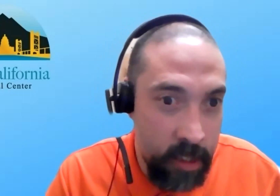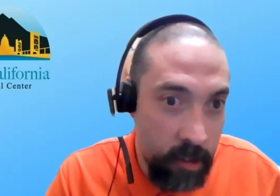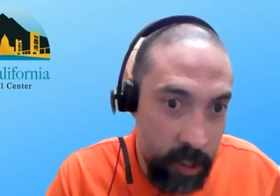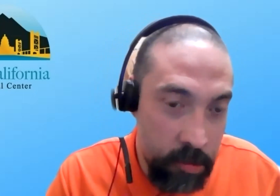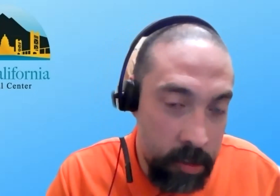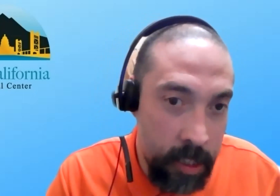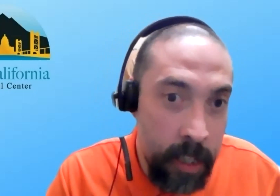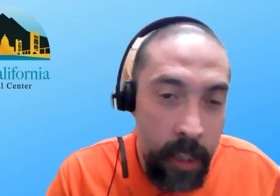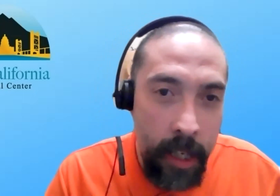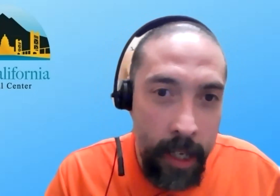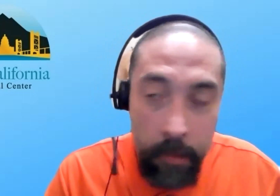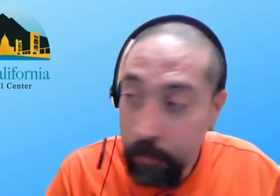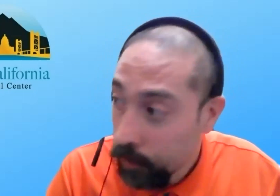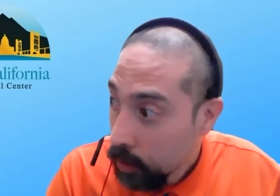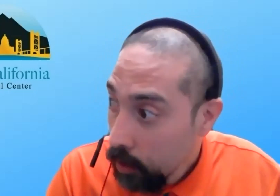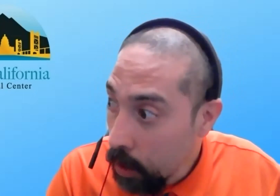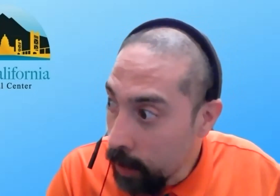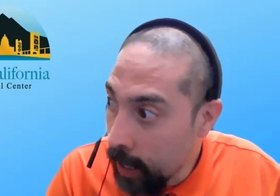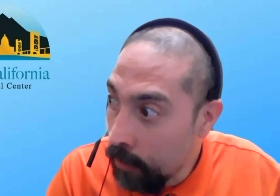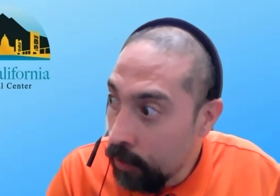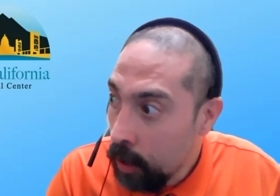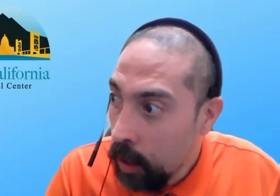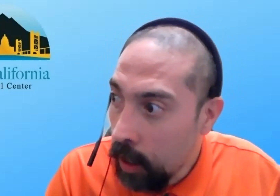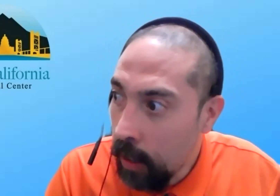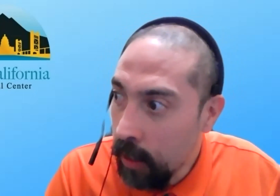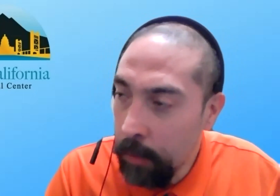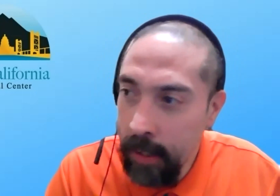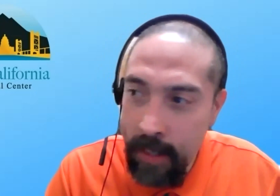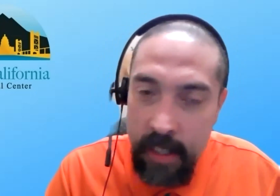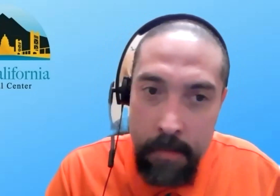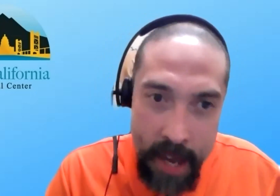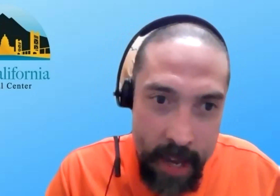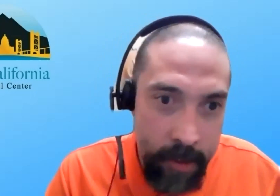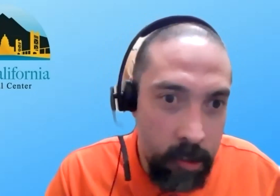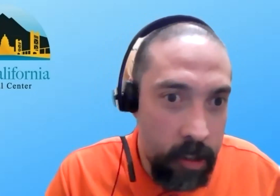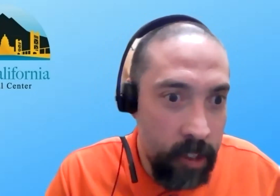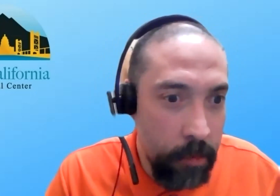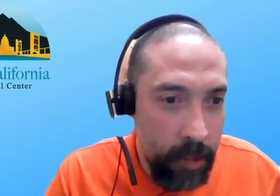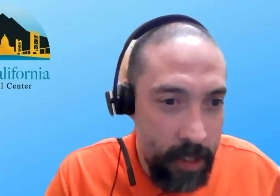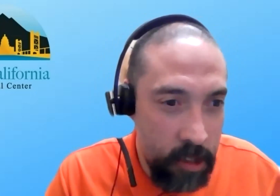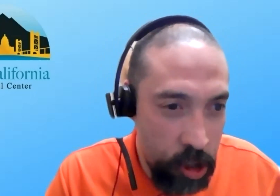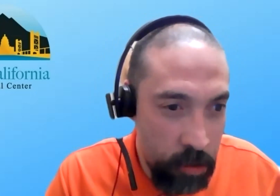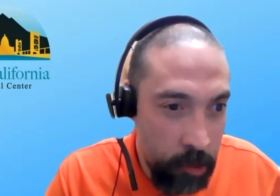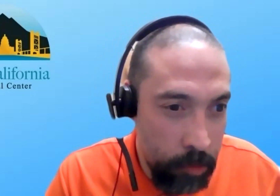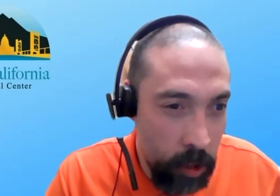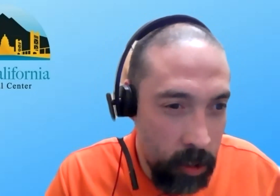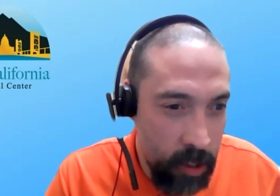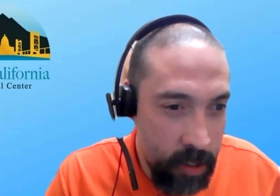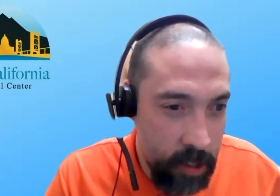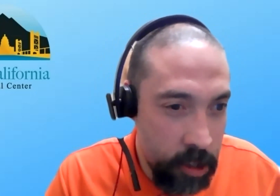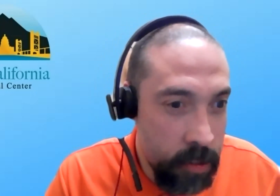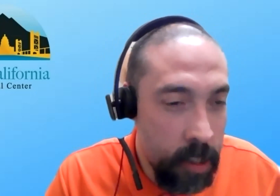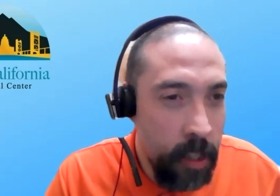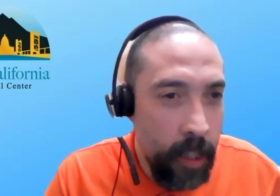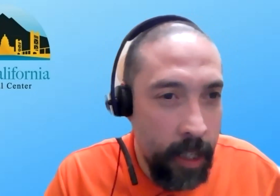have clients that are interested. We have a couple dates in May, and we also have a couple dates in June that we'll be holding